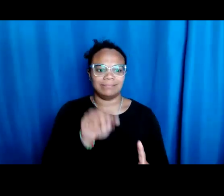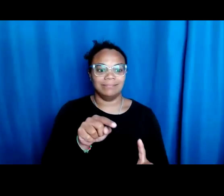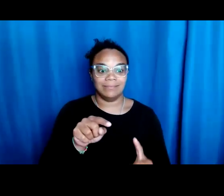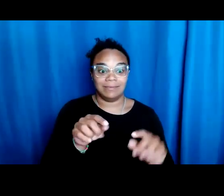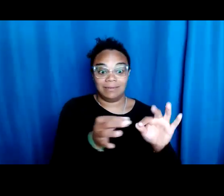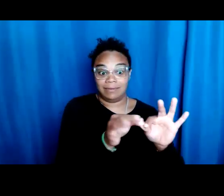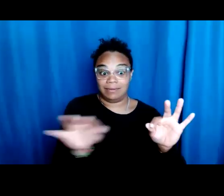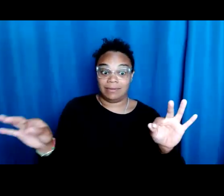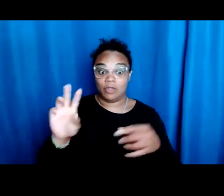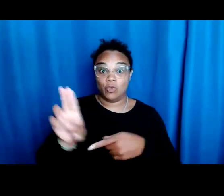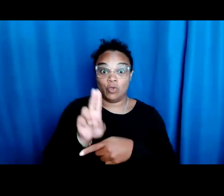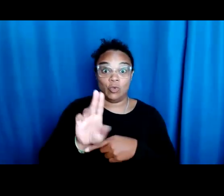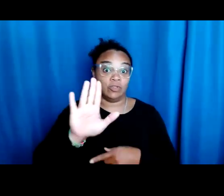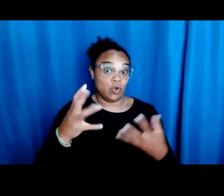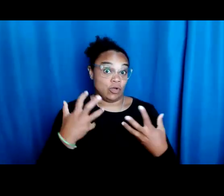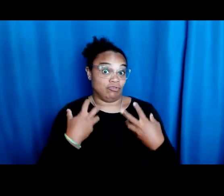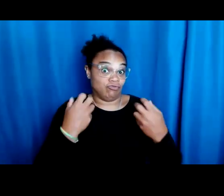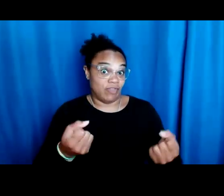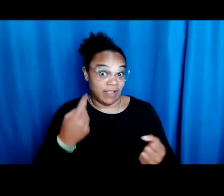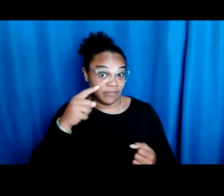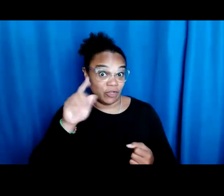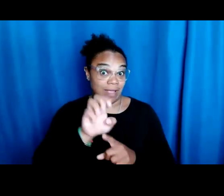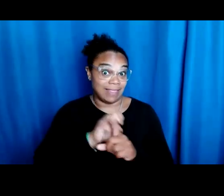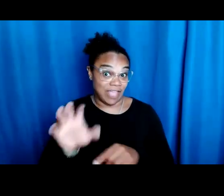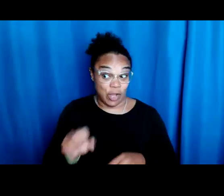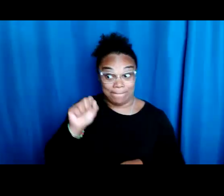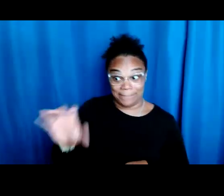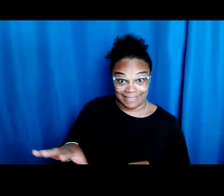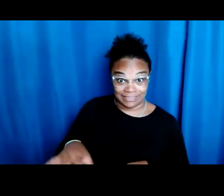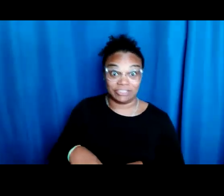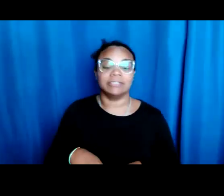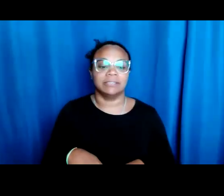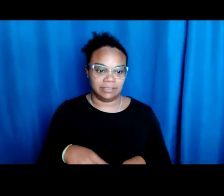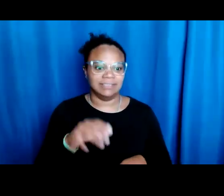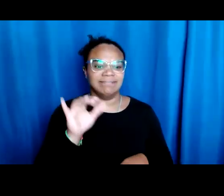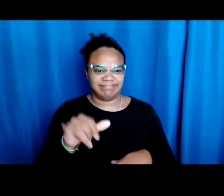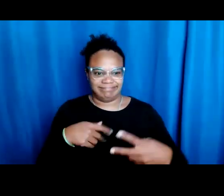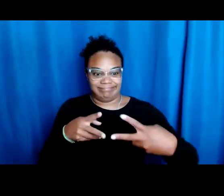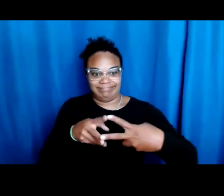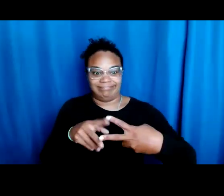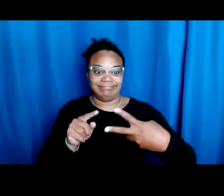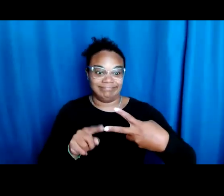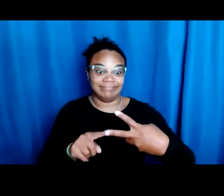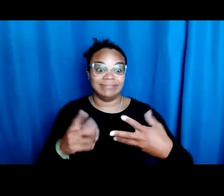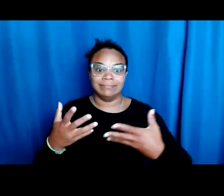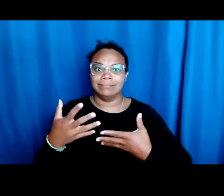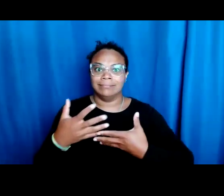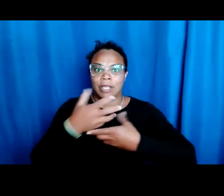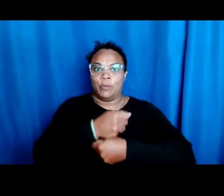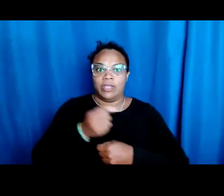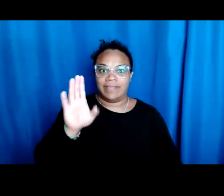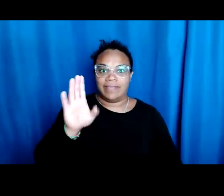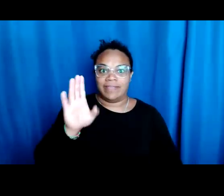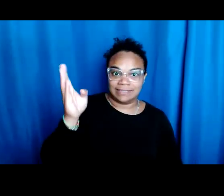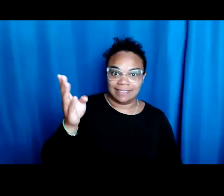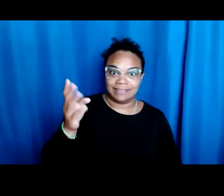strength for your elevator pitch, then it says abbreviated presentation. Abbreviated presentation, we like to